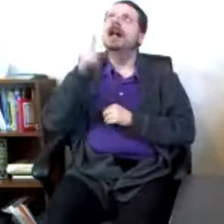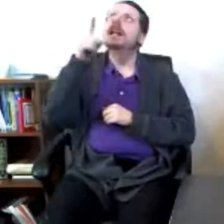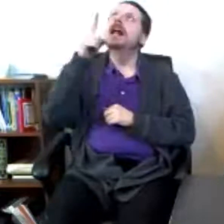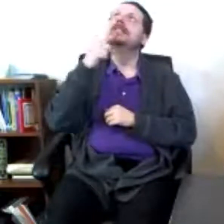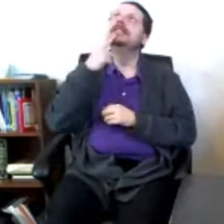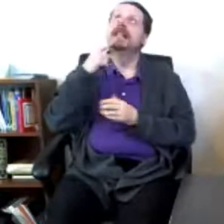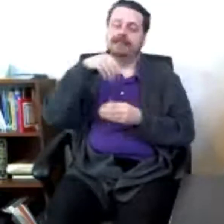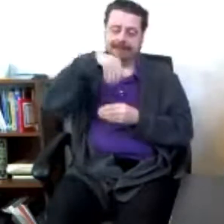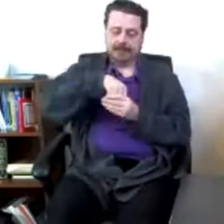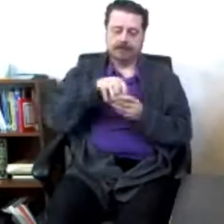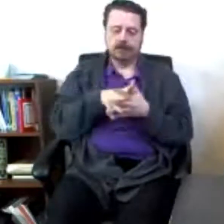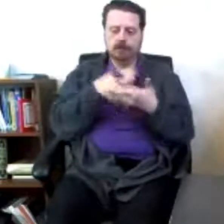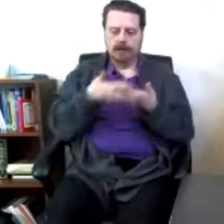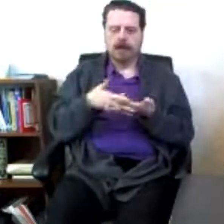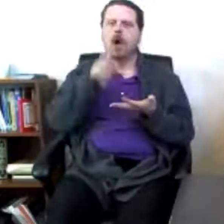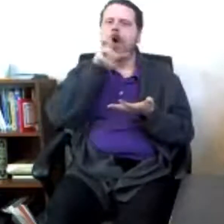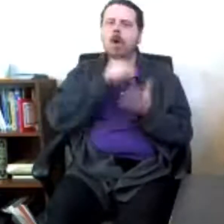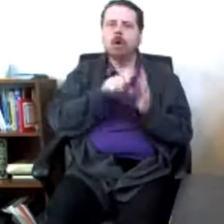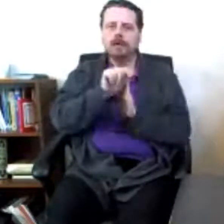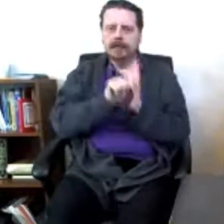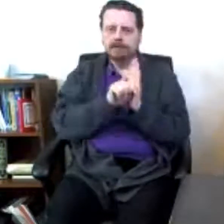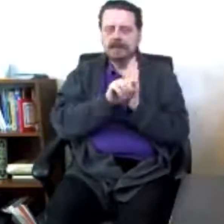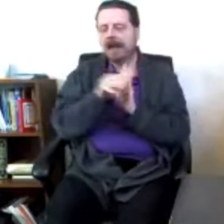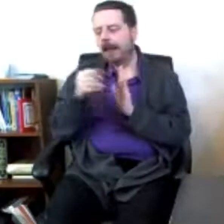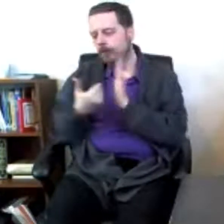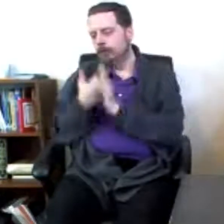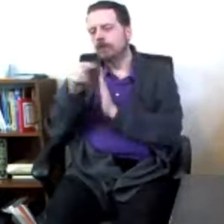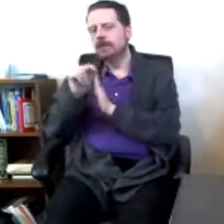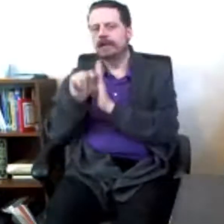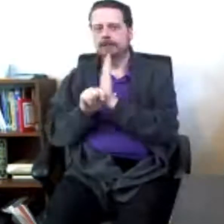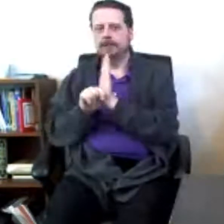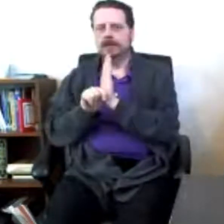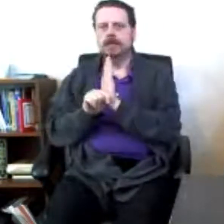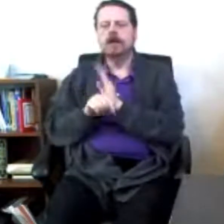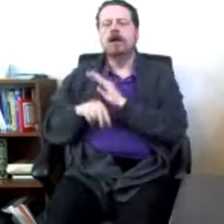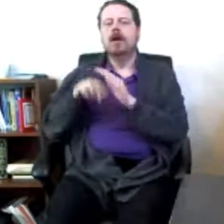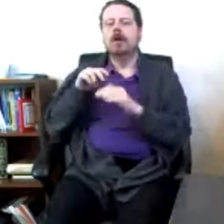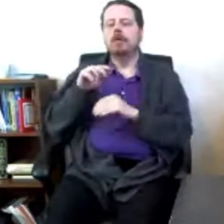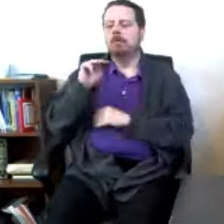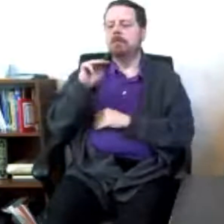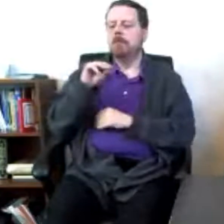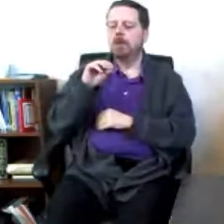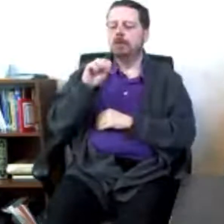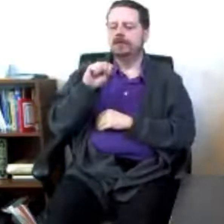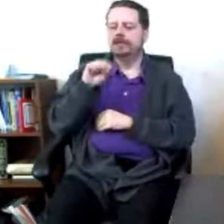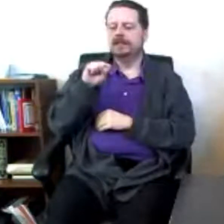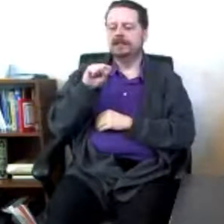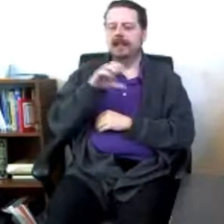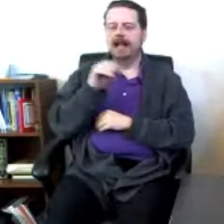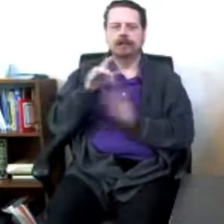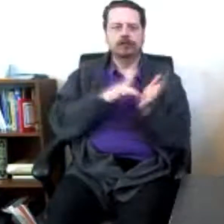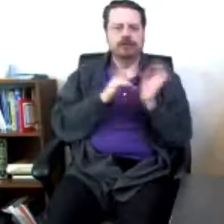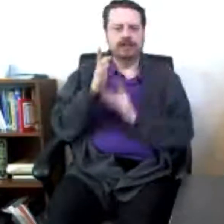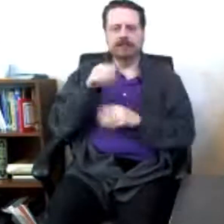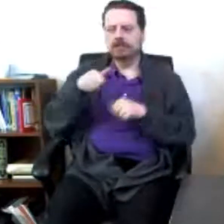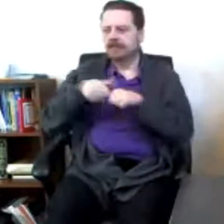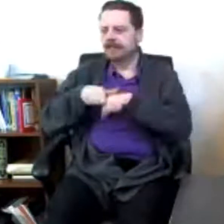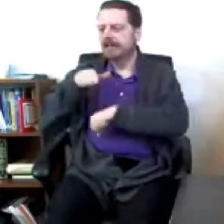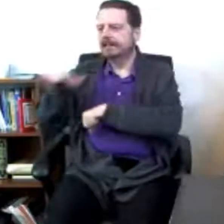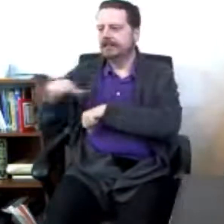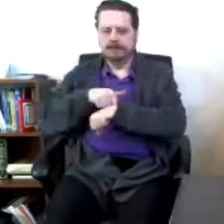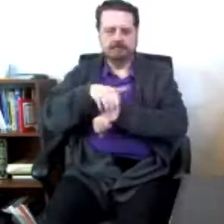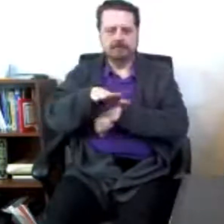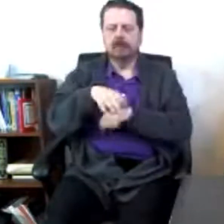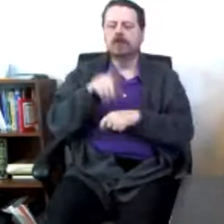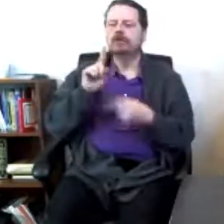in the Quran, in the Old Testament, and in the New Testament, that Moses and Jesus were sent to the Jewish